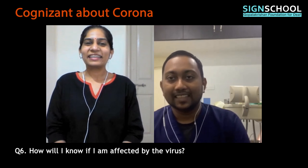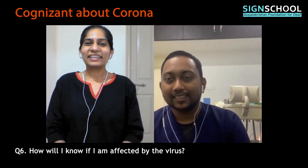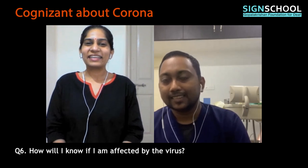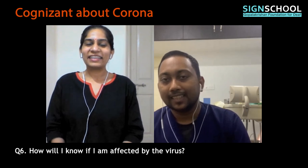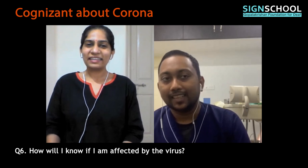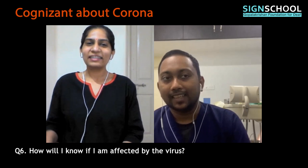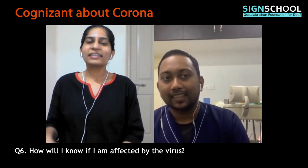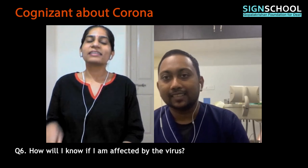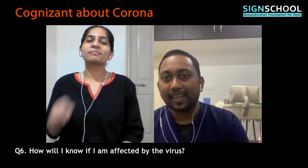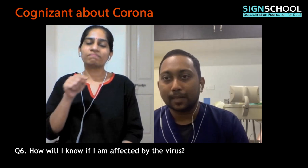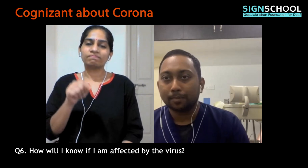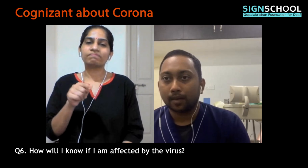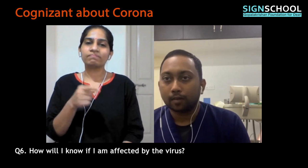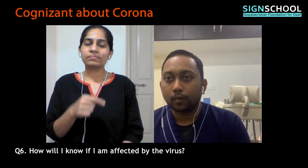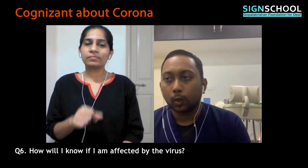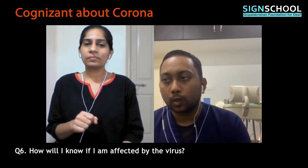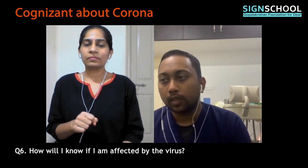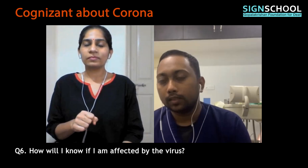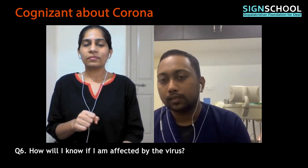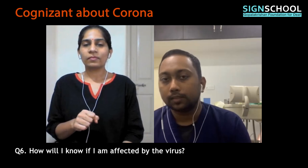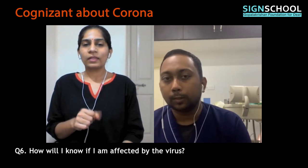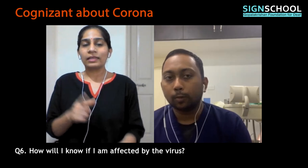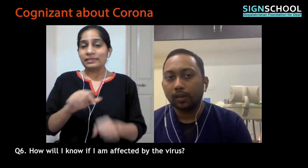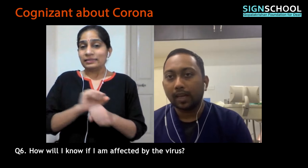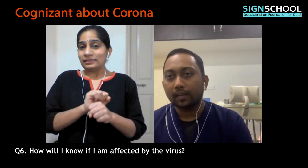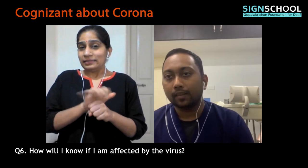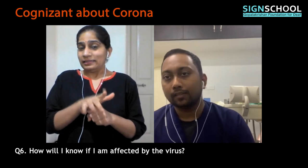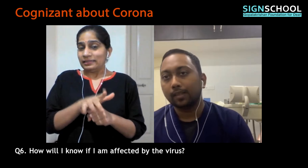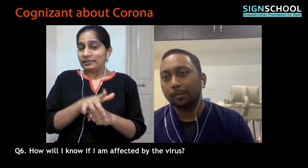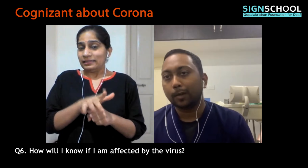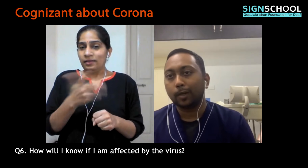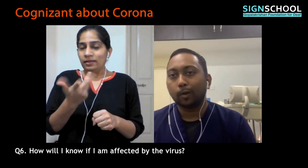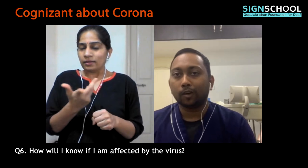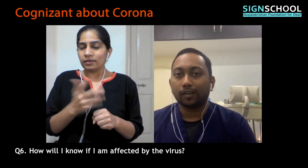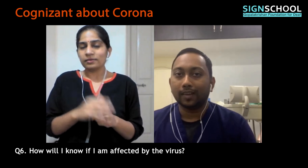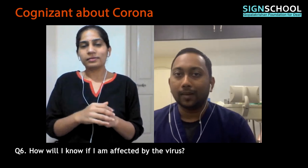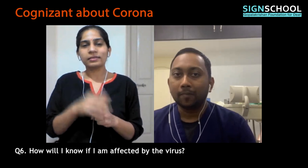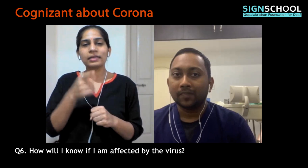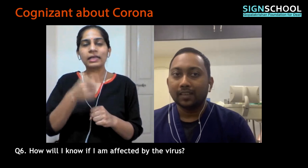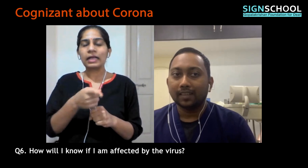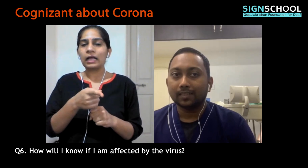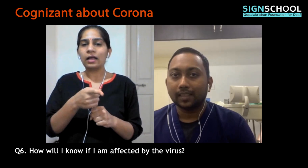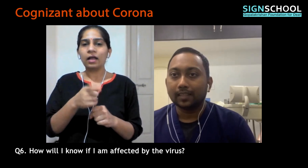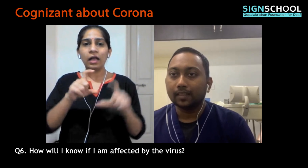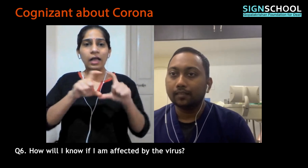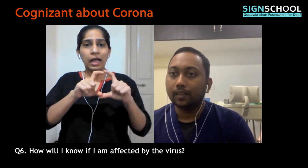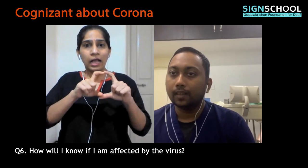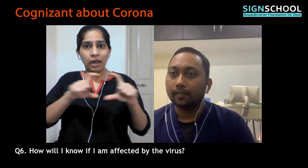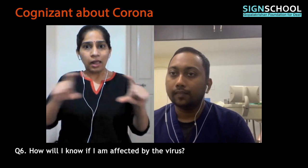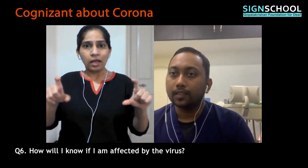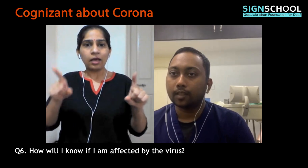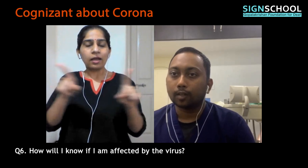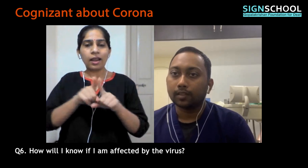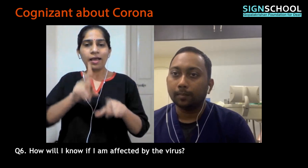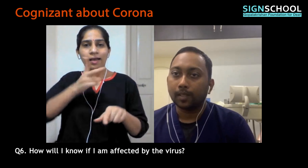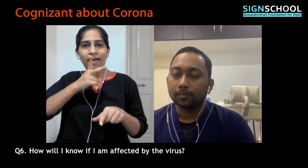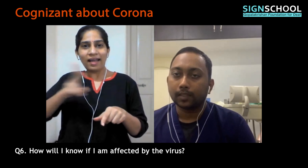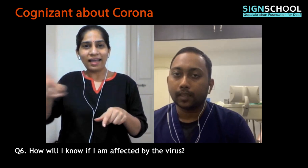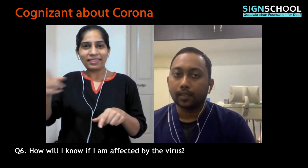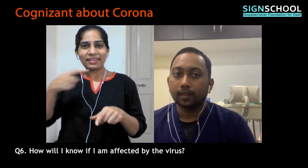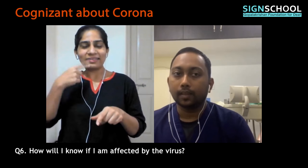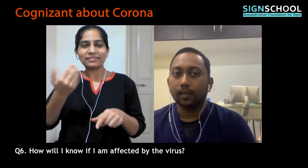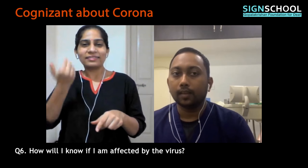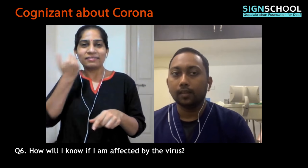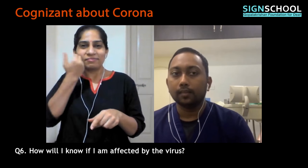The thing is, the sad part of Corona is you don't have any separate or distinctive feature or